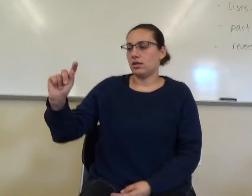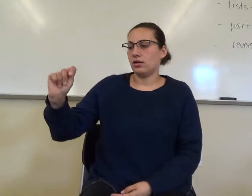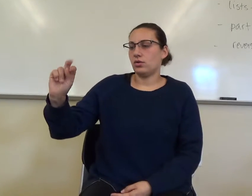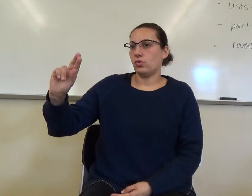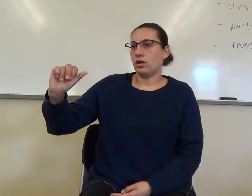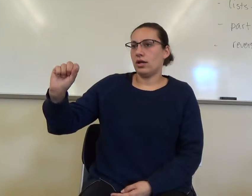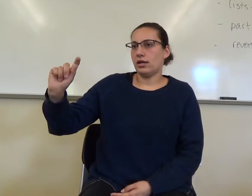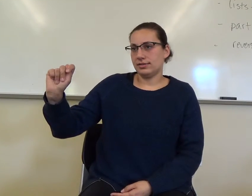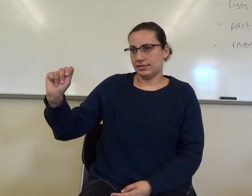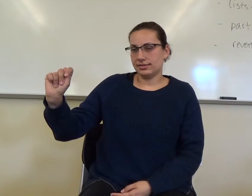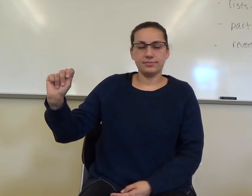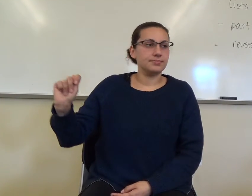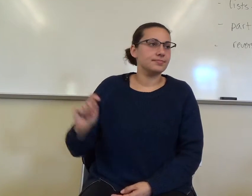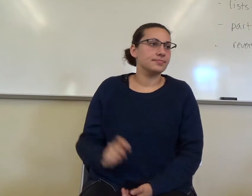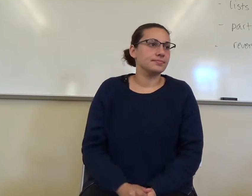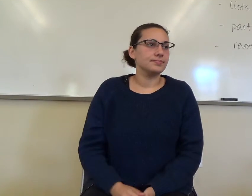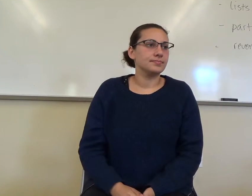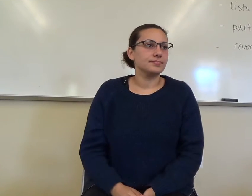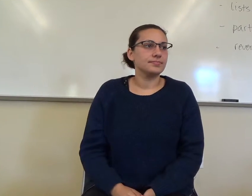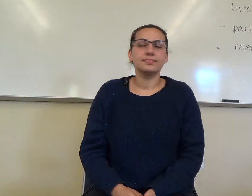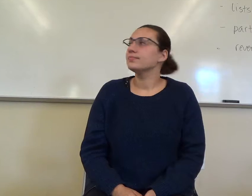us about